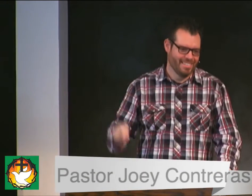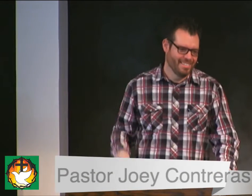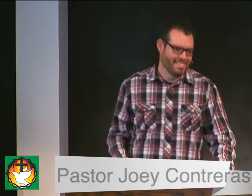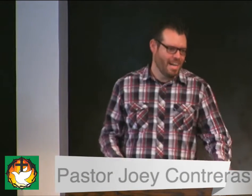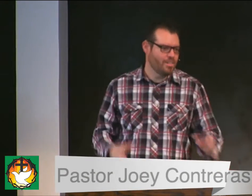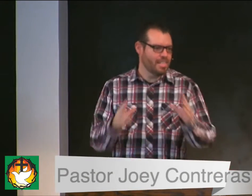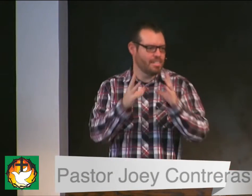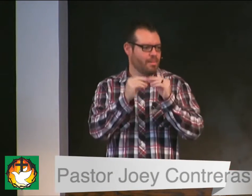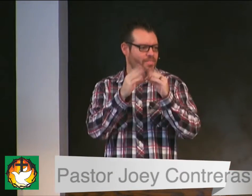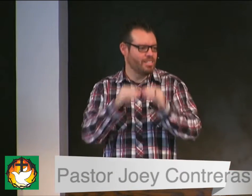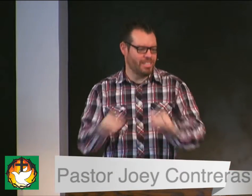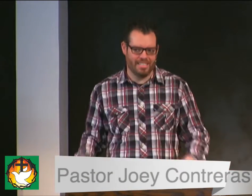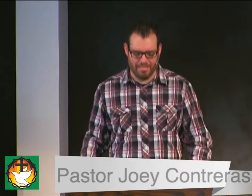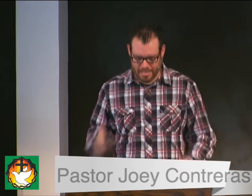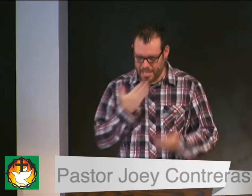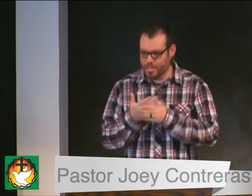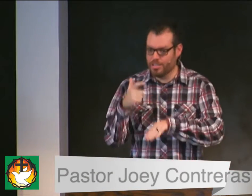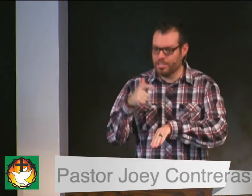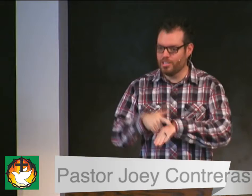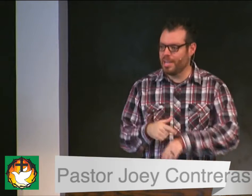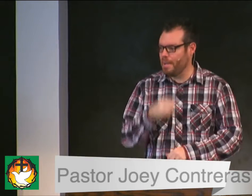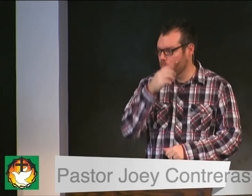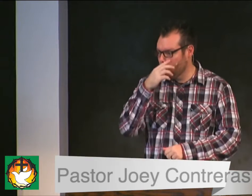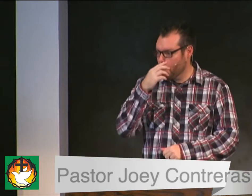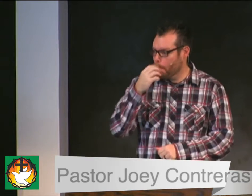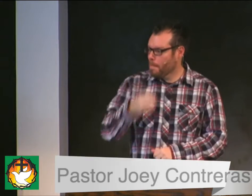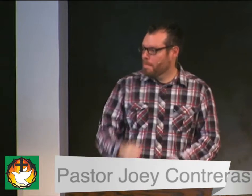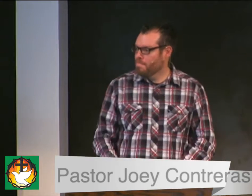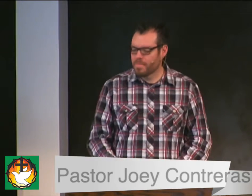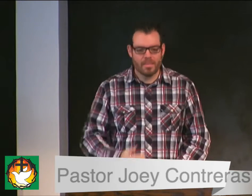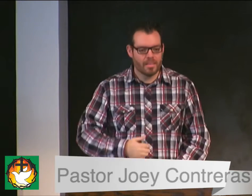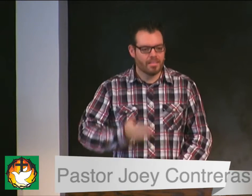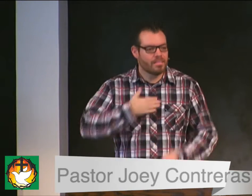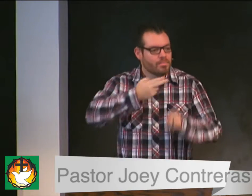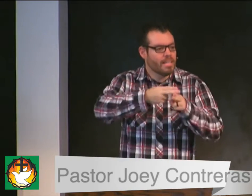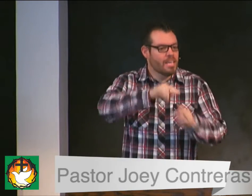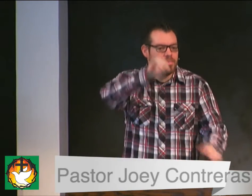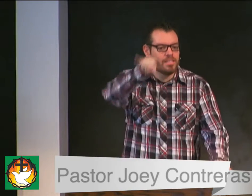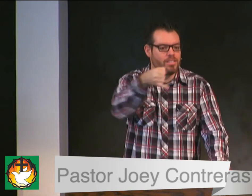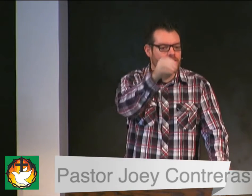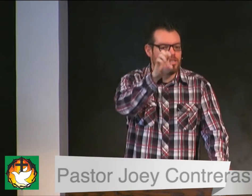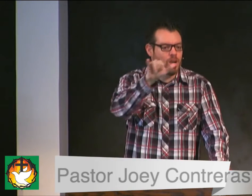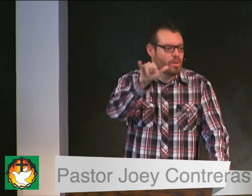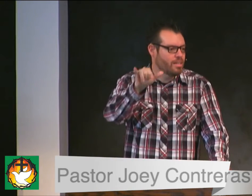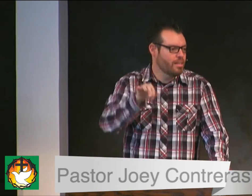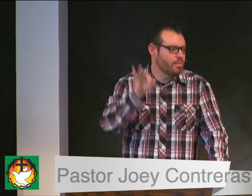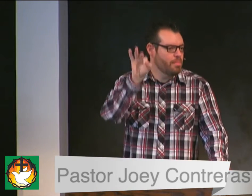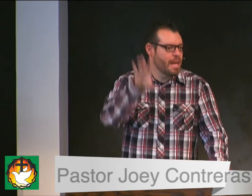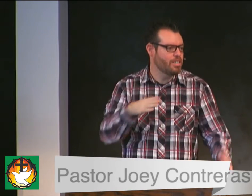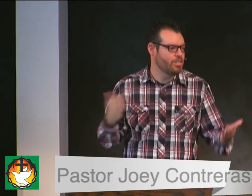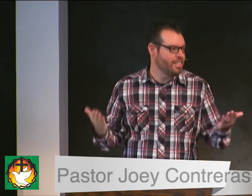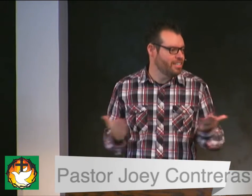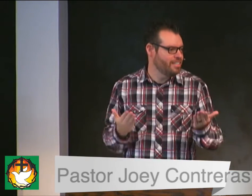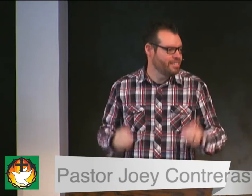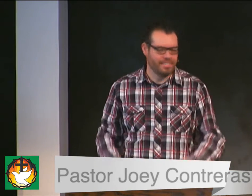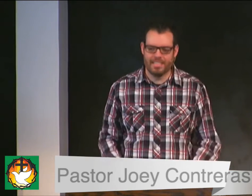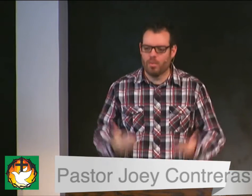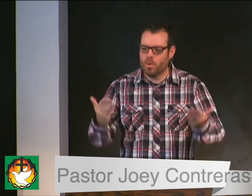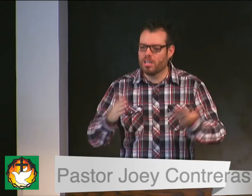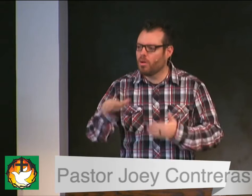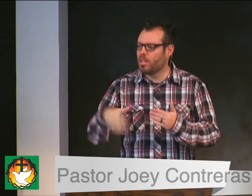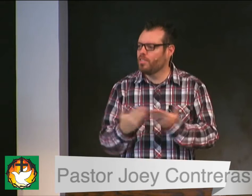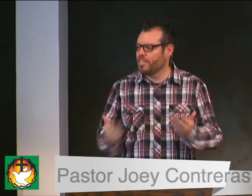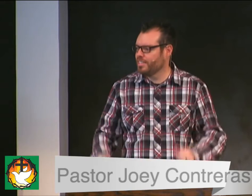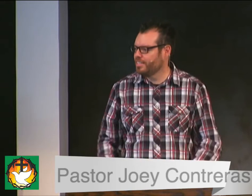I didn't astray now. I was at some conventions. Had a good time. My name is Joey. I'm the pastor here.